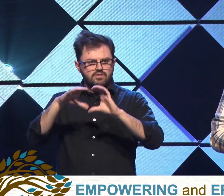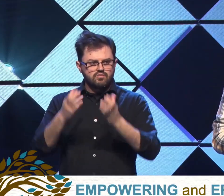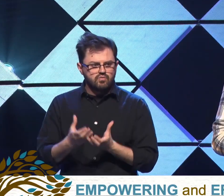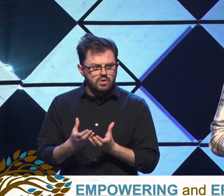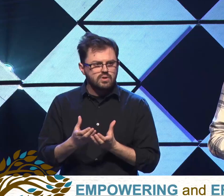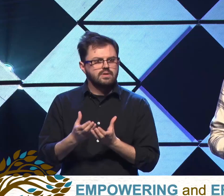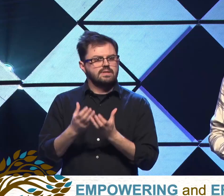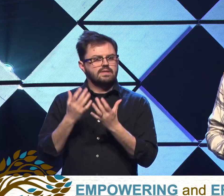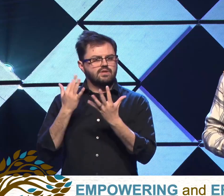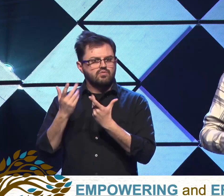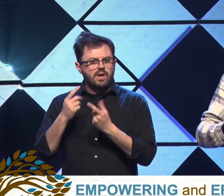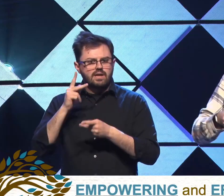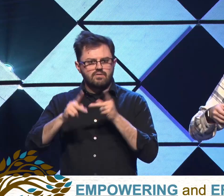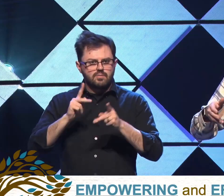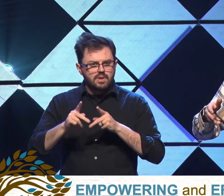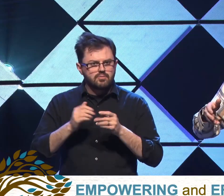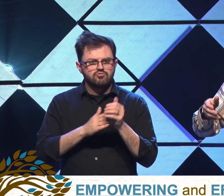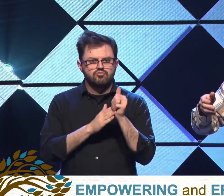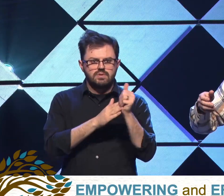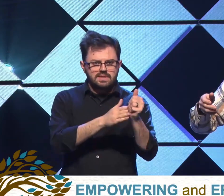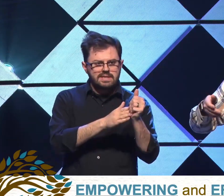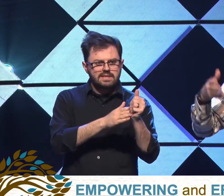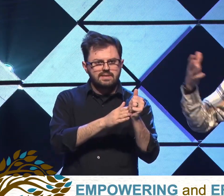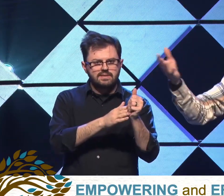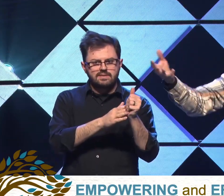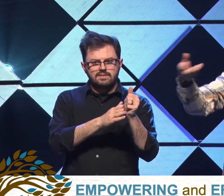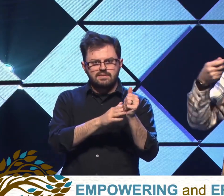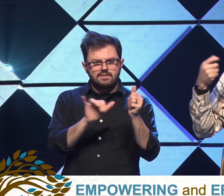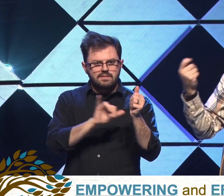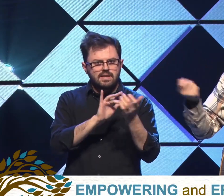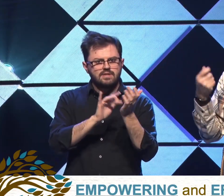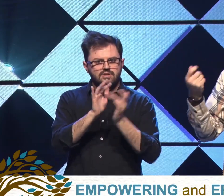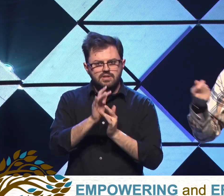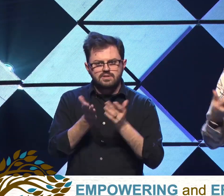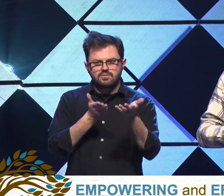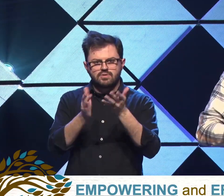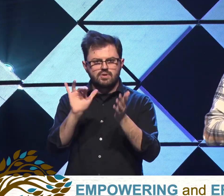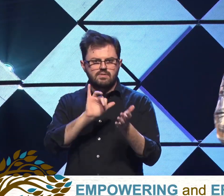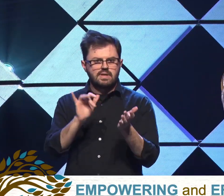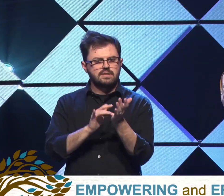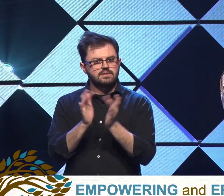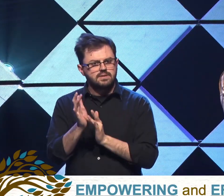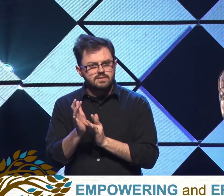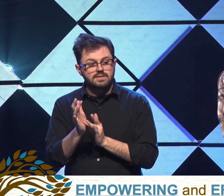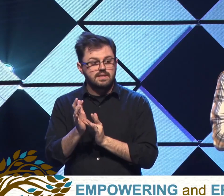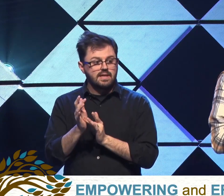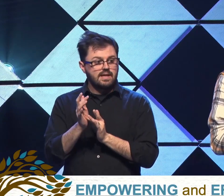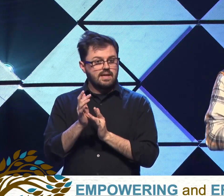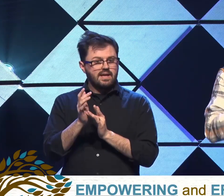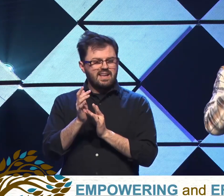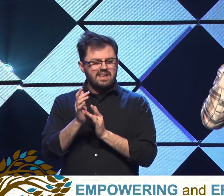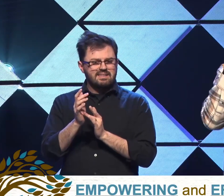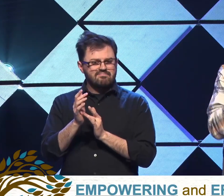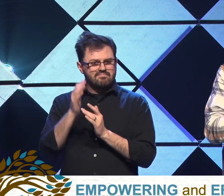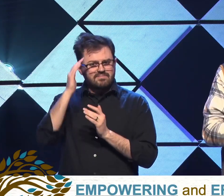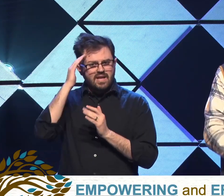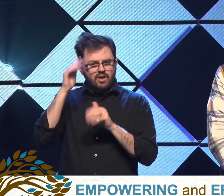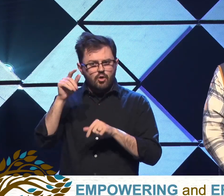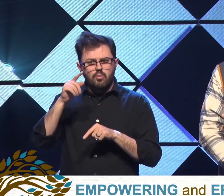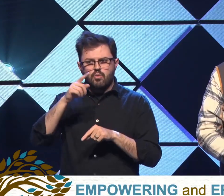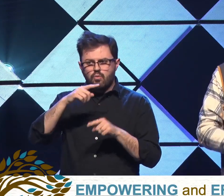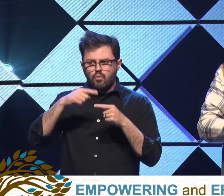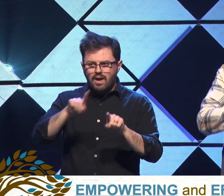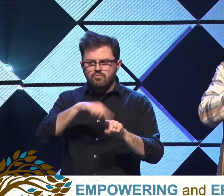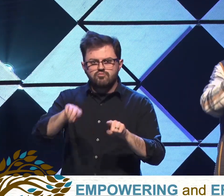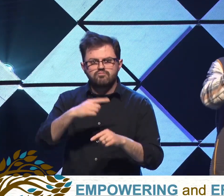like this, who will serve like this. And today, as you receive these elements, I hope it's a time of commitment for you to say, I'm not going to do